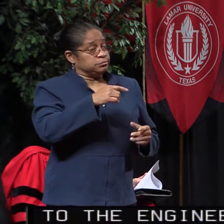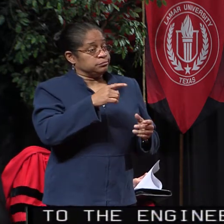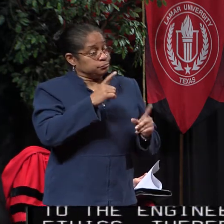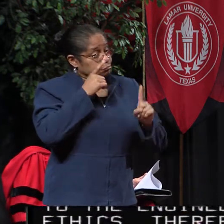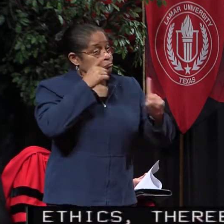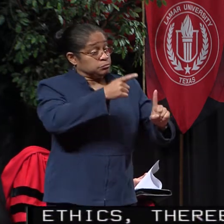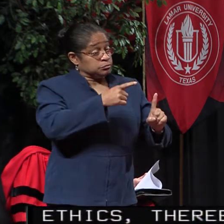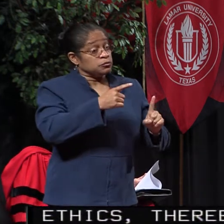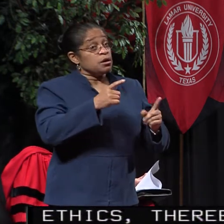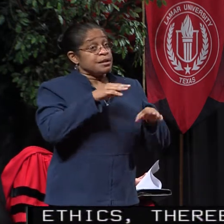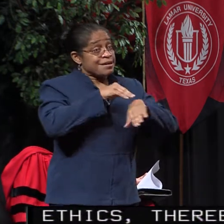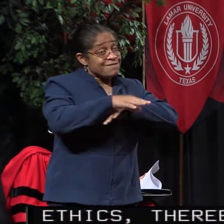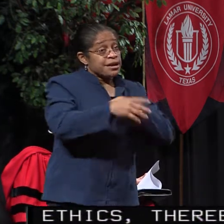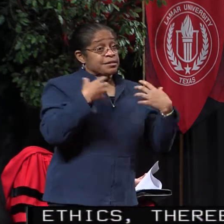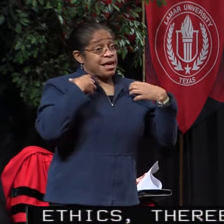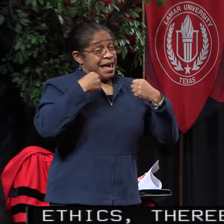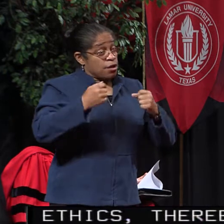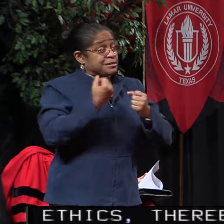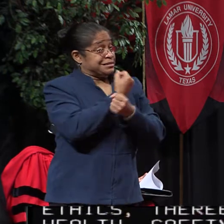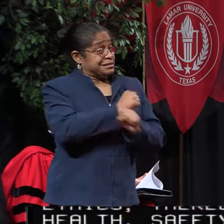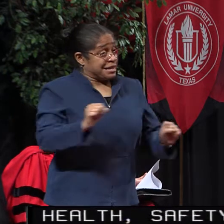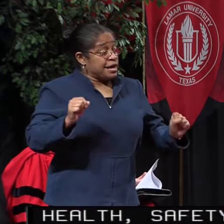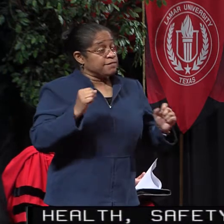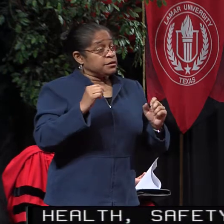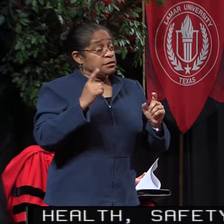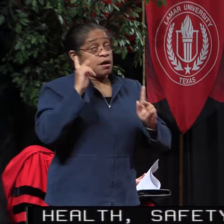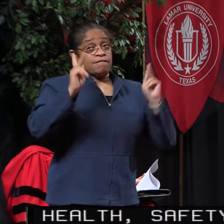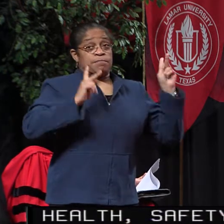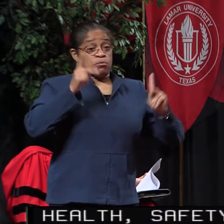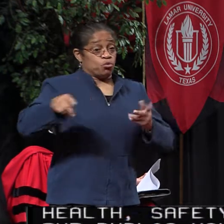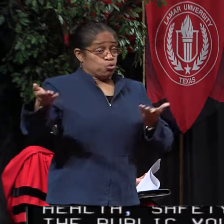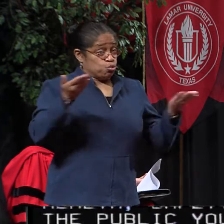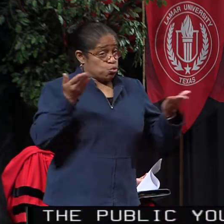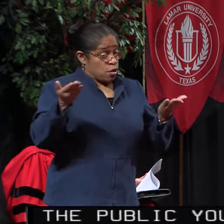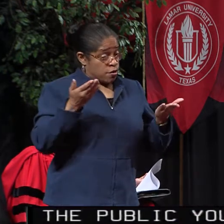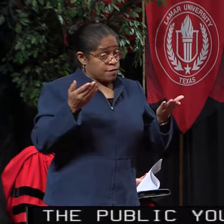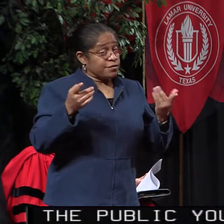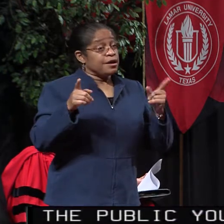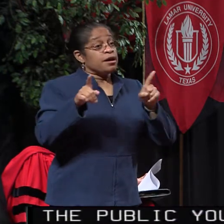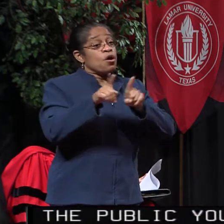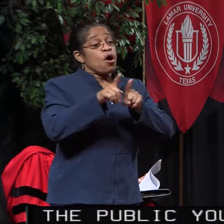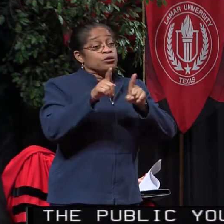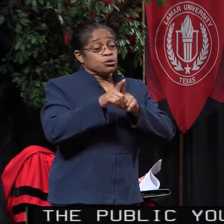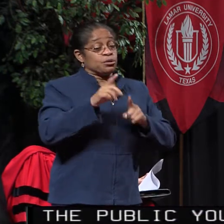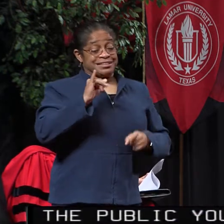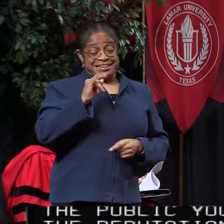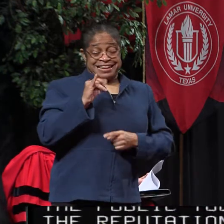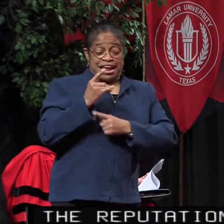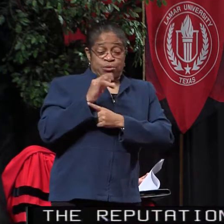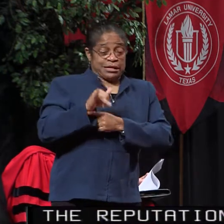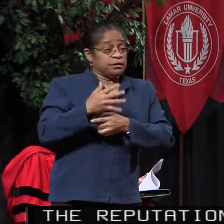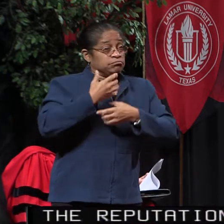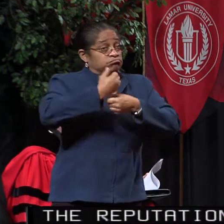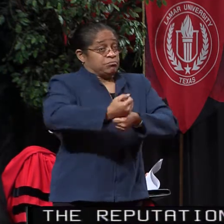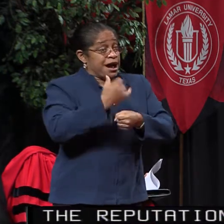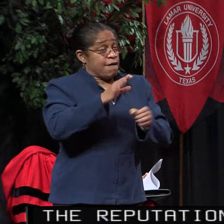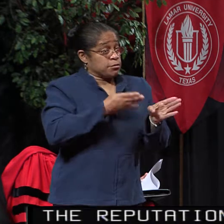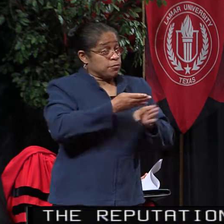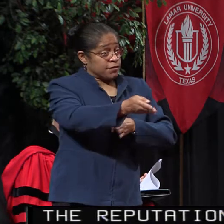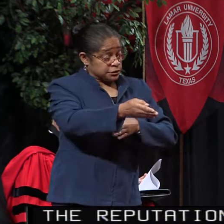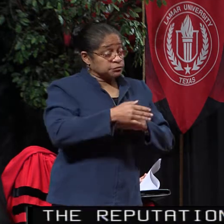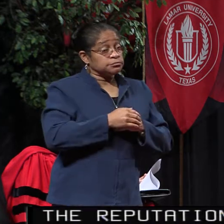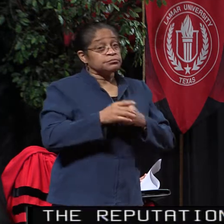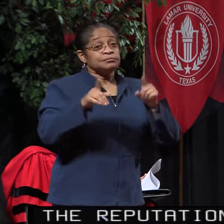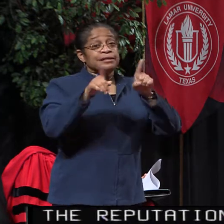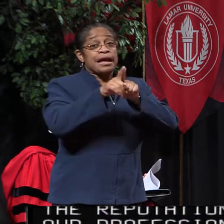health, safety, and welfare of the public you serve, as well as the reputation and integrity of a profession.